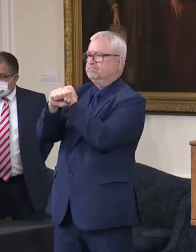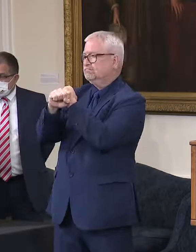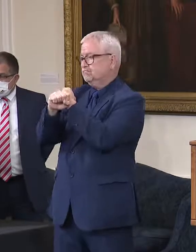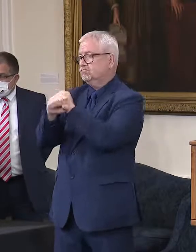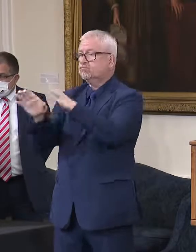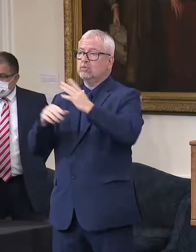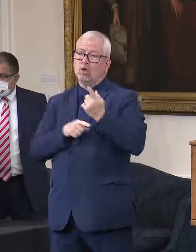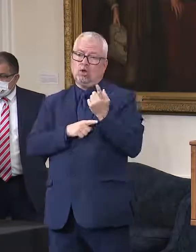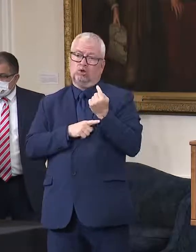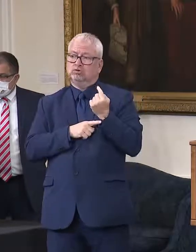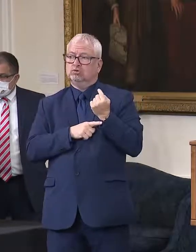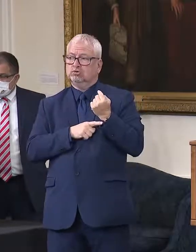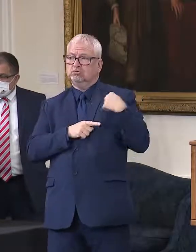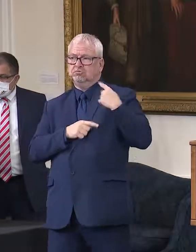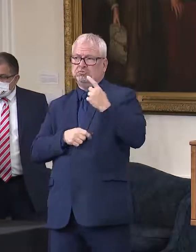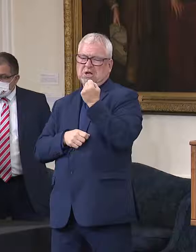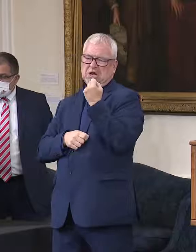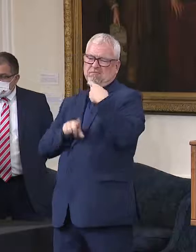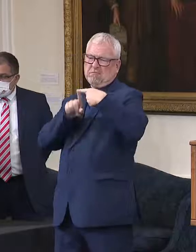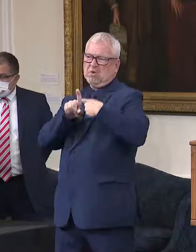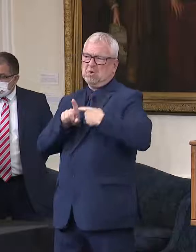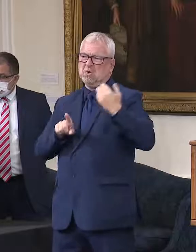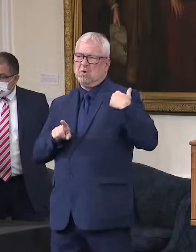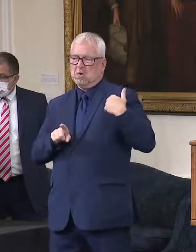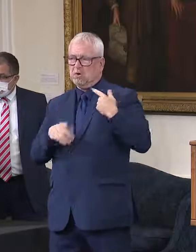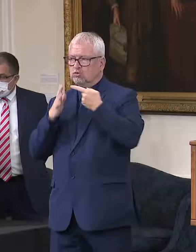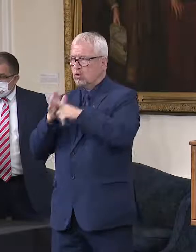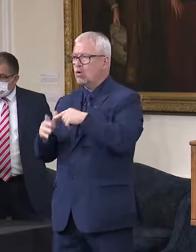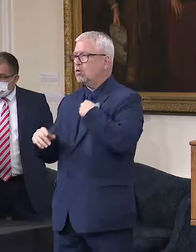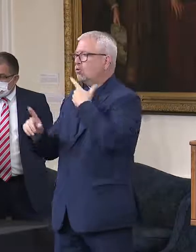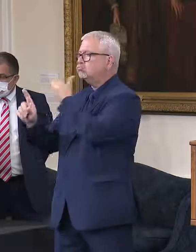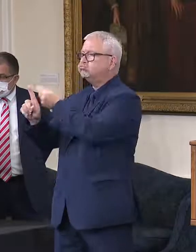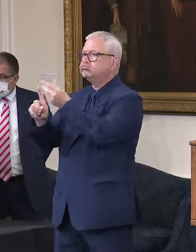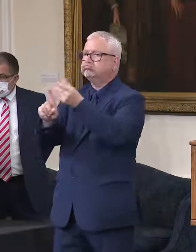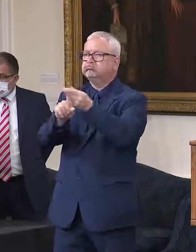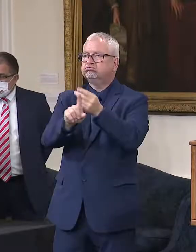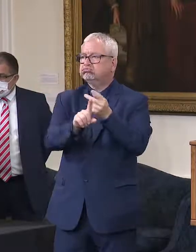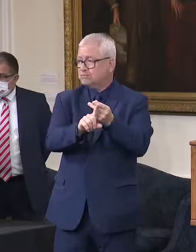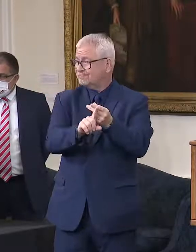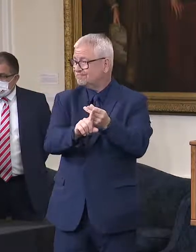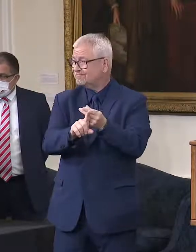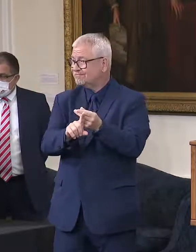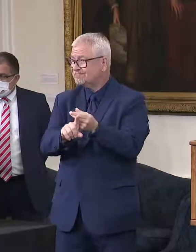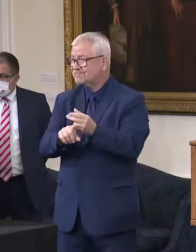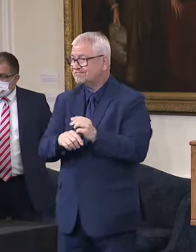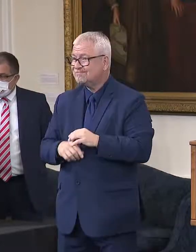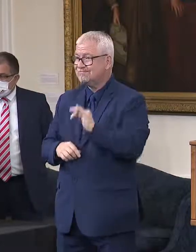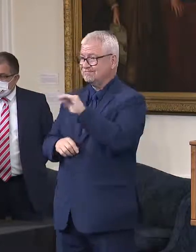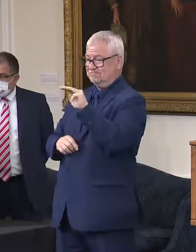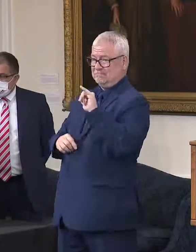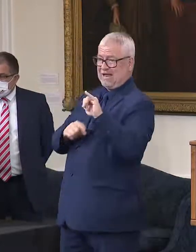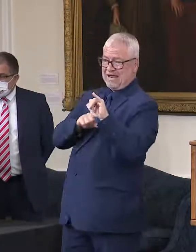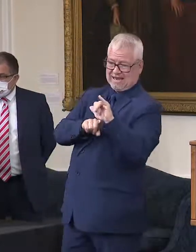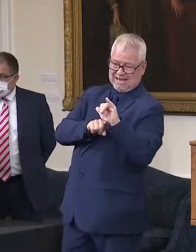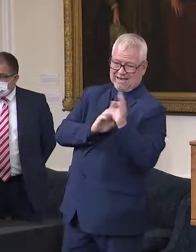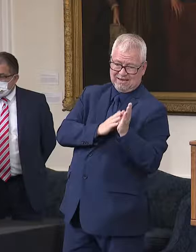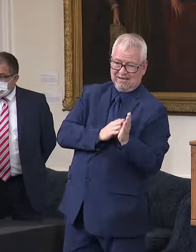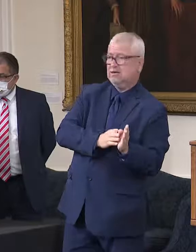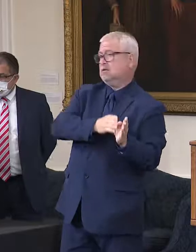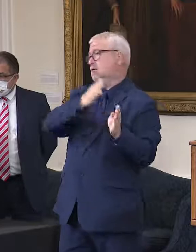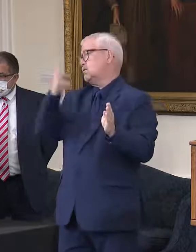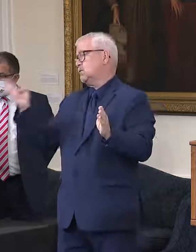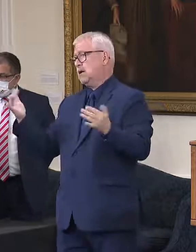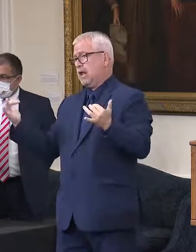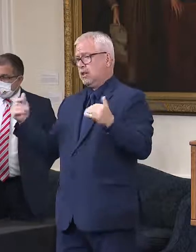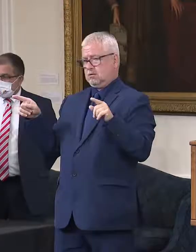our nursing homes and hospitals, which is why since May we have gradually seen an increase